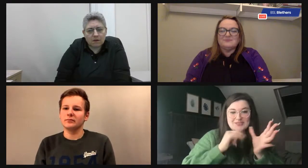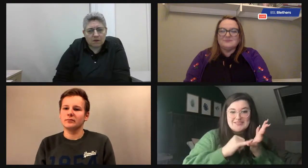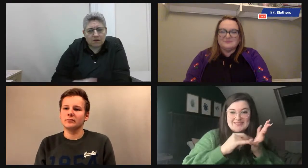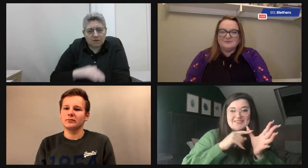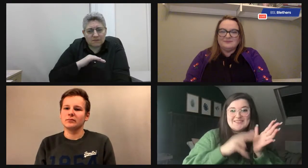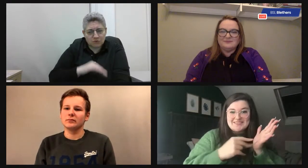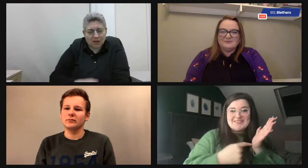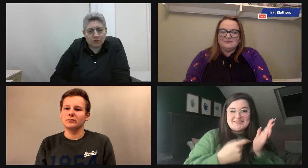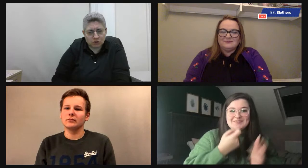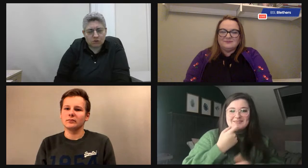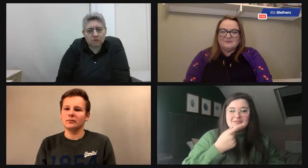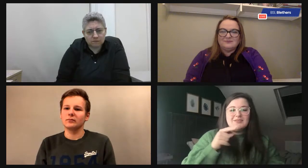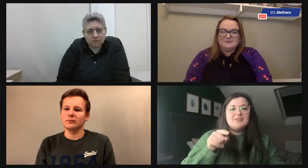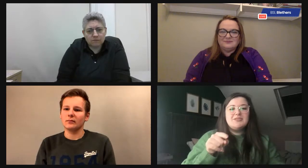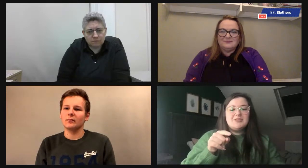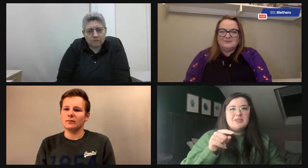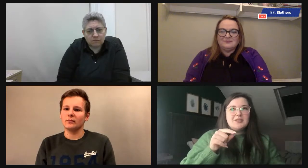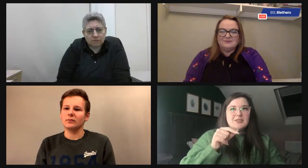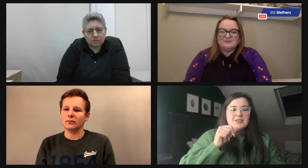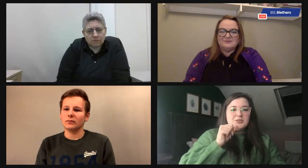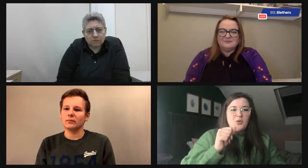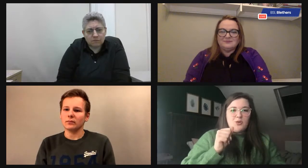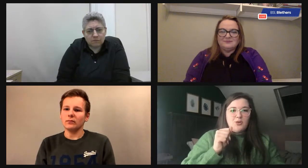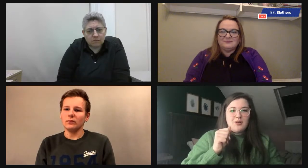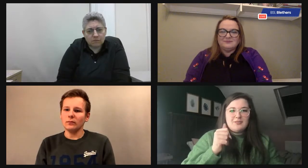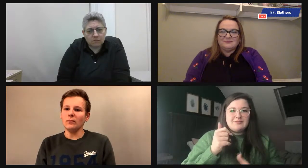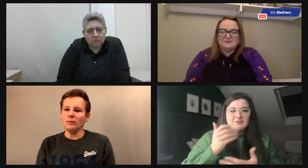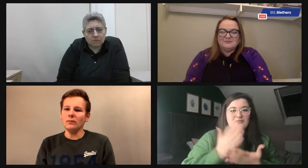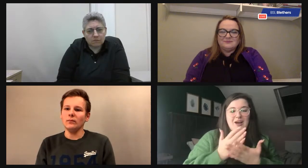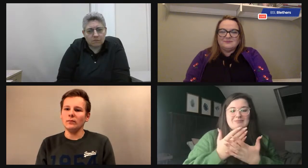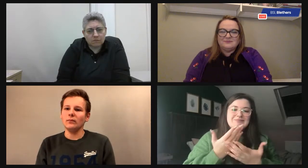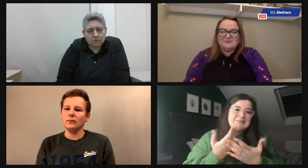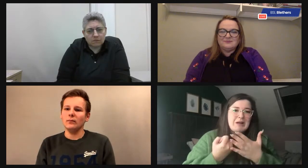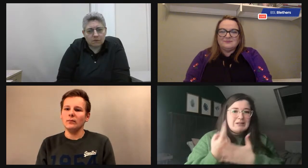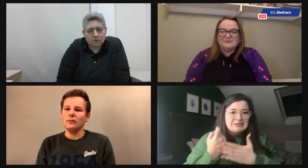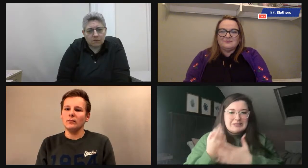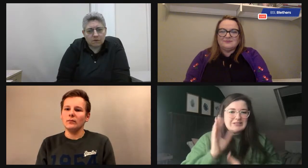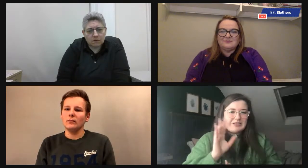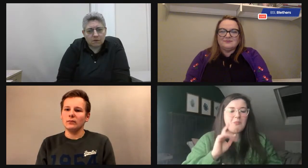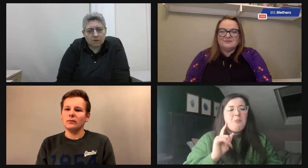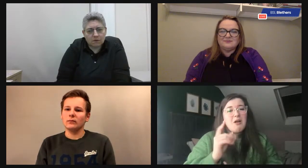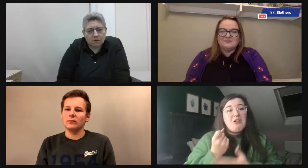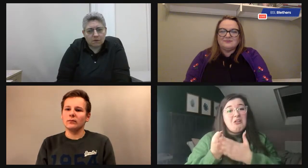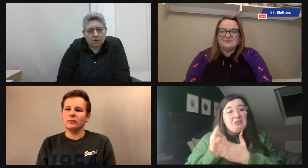usually is tablets that are antidepressants, Yeah, okay. and